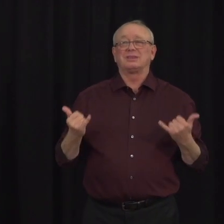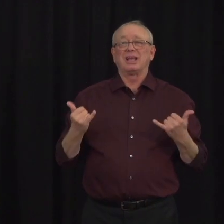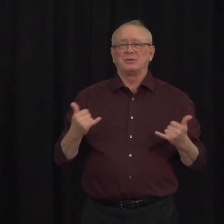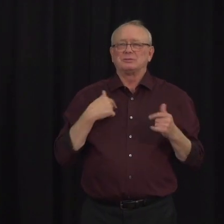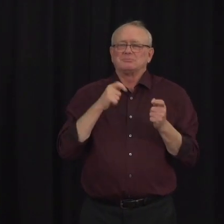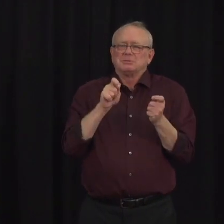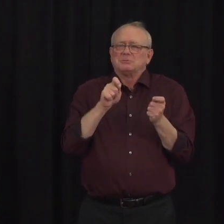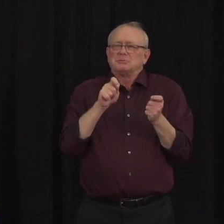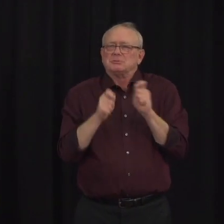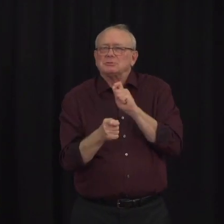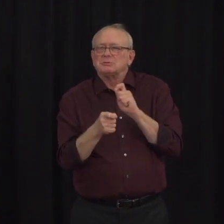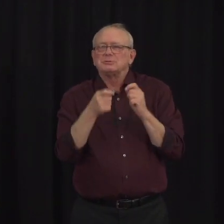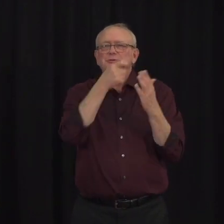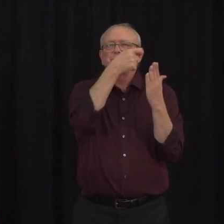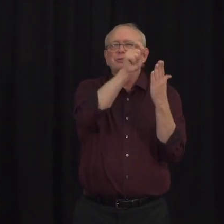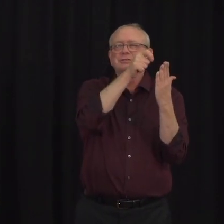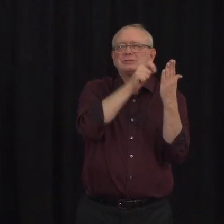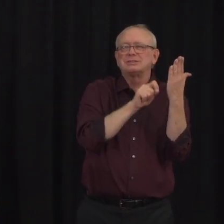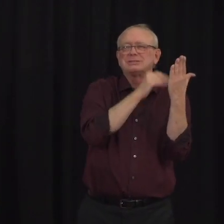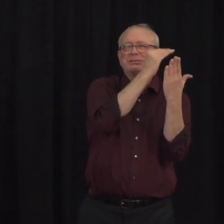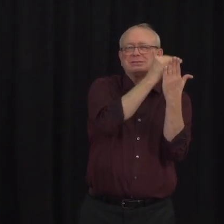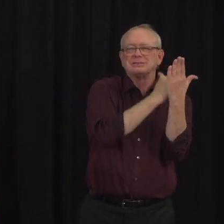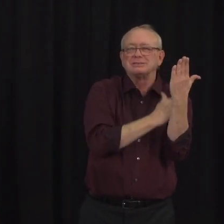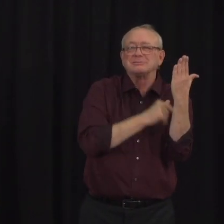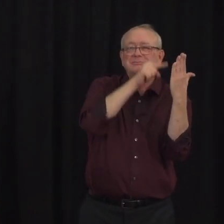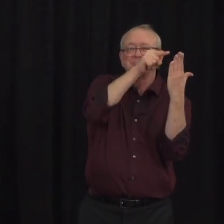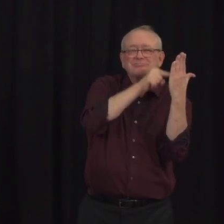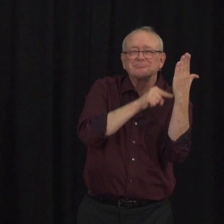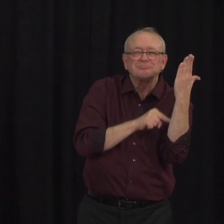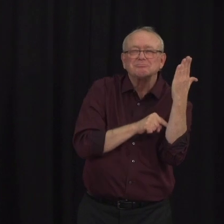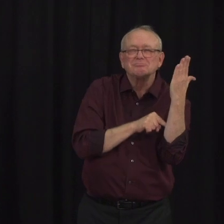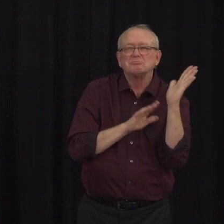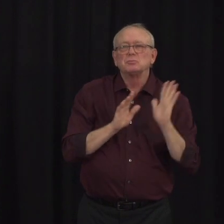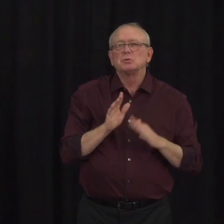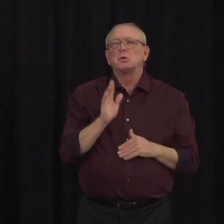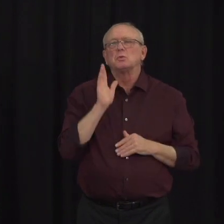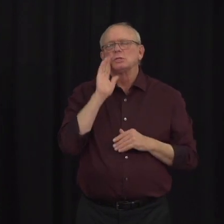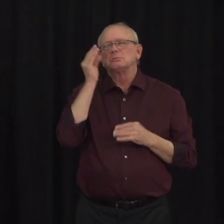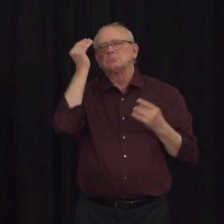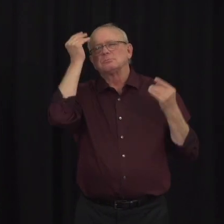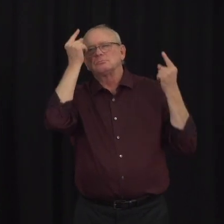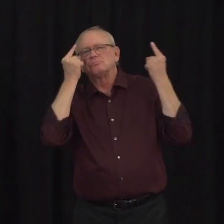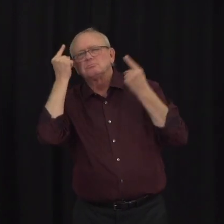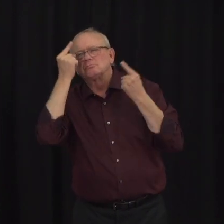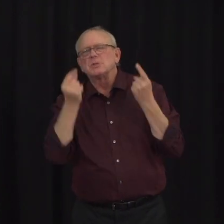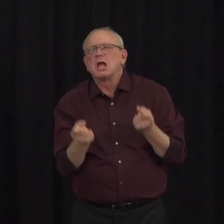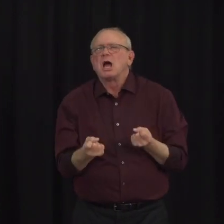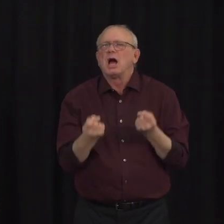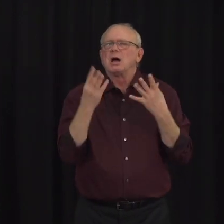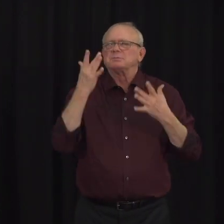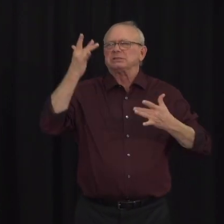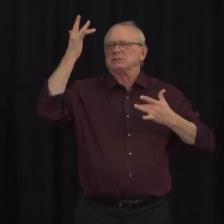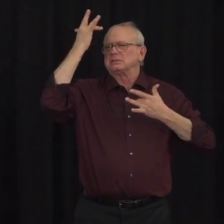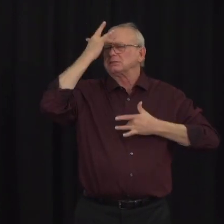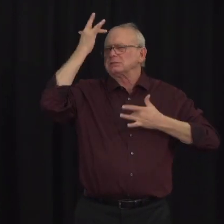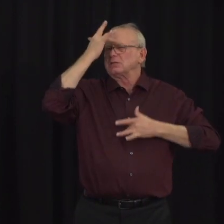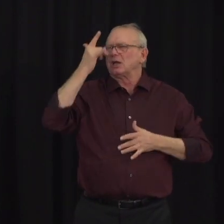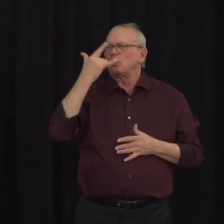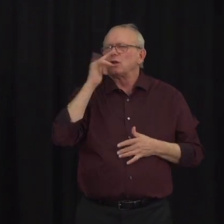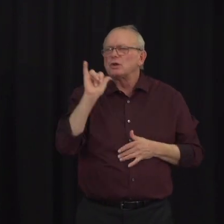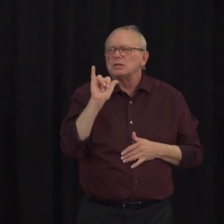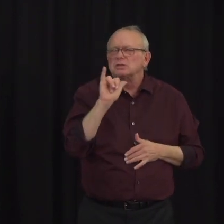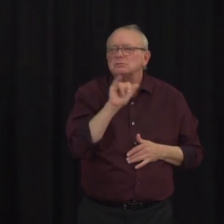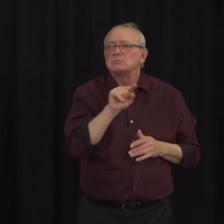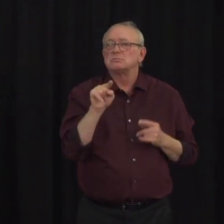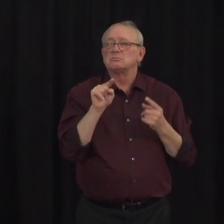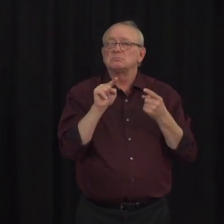one that takes into account the total number of symptoms that a child may have. Any child who has even one of the